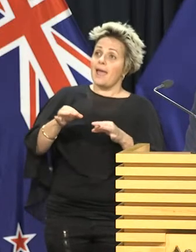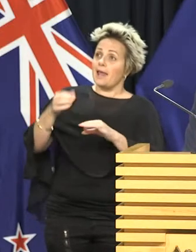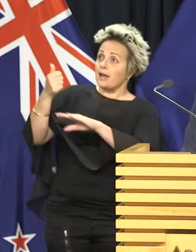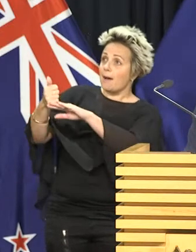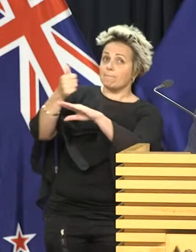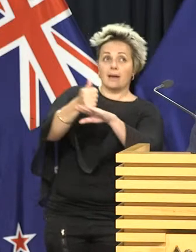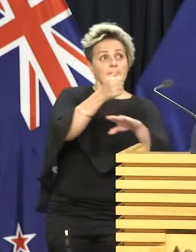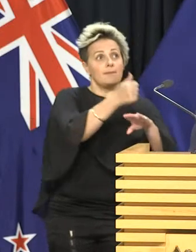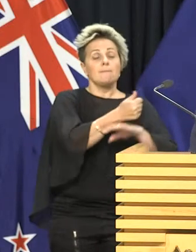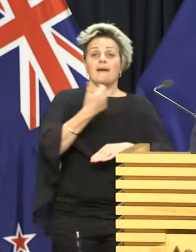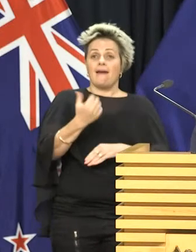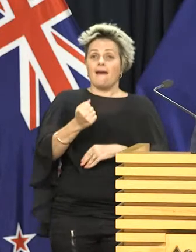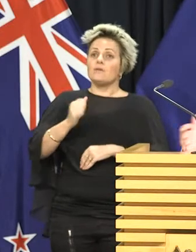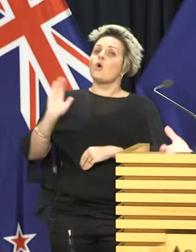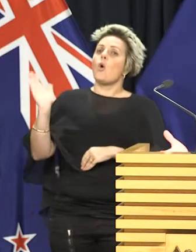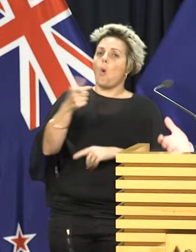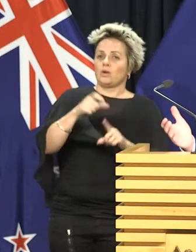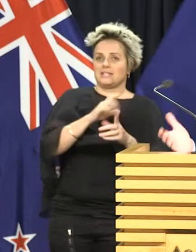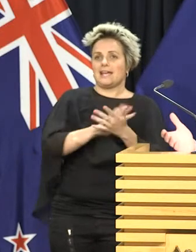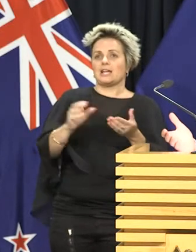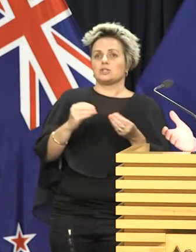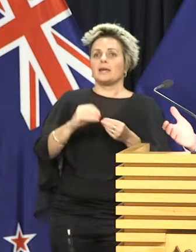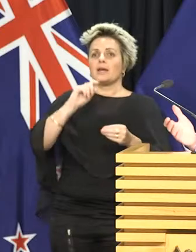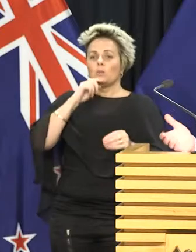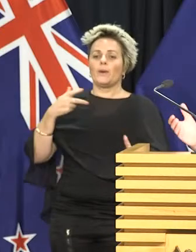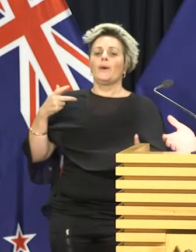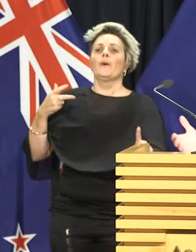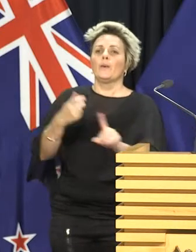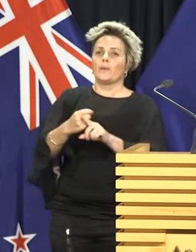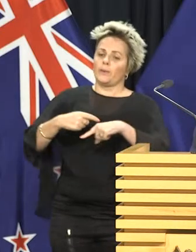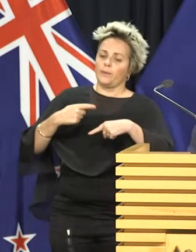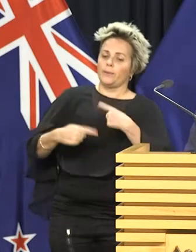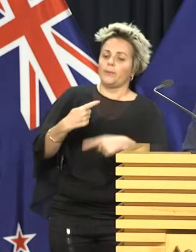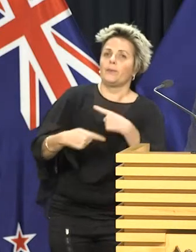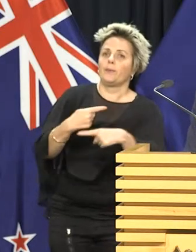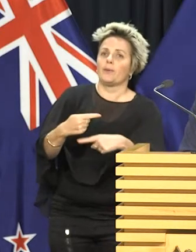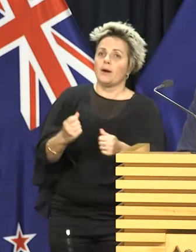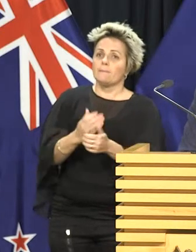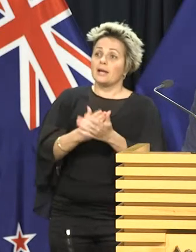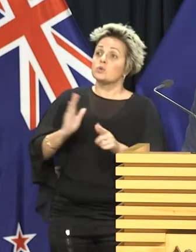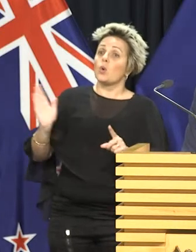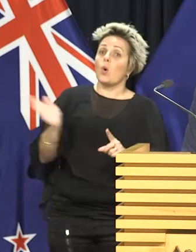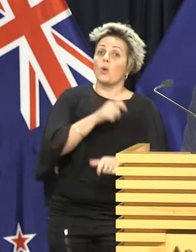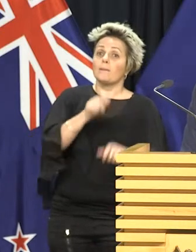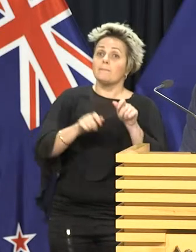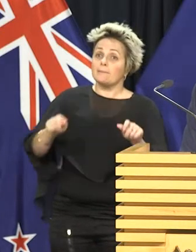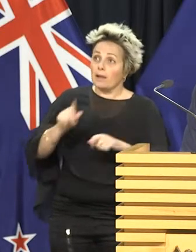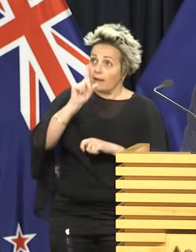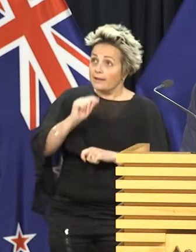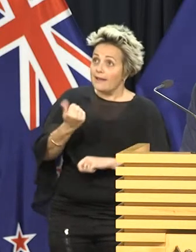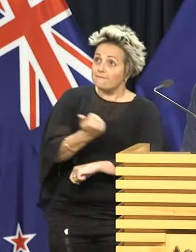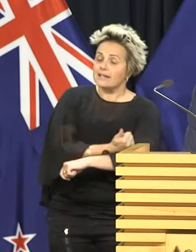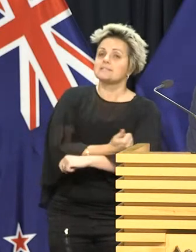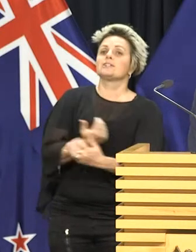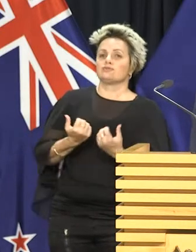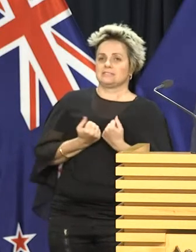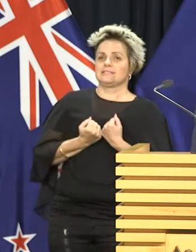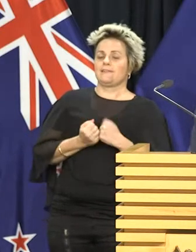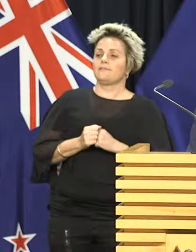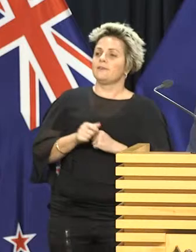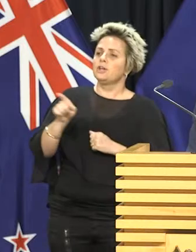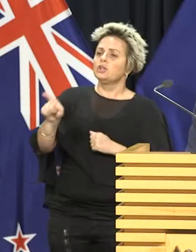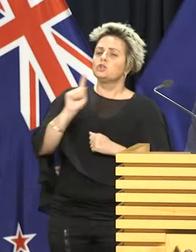place in every DHB to roll out to ensure that all eligible New Zealanders can be vaccinated. There were